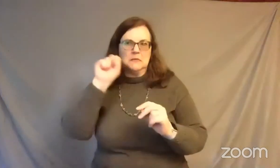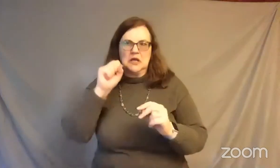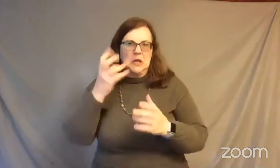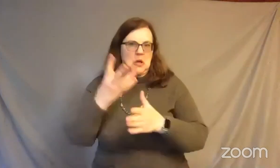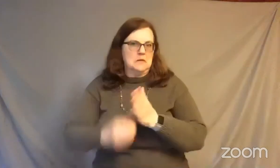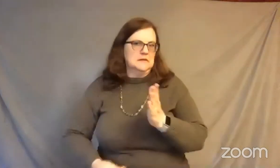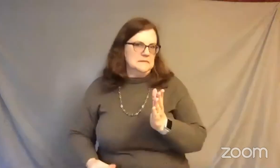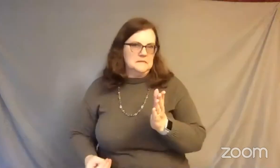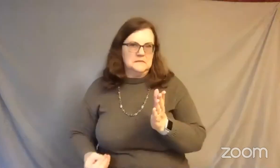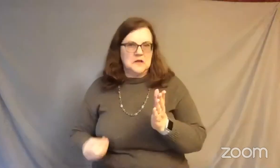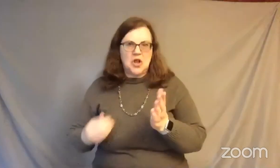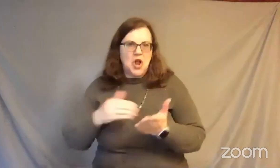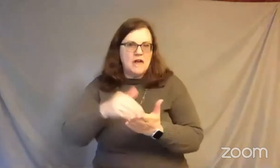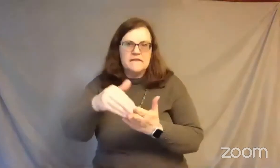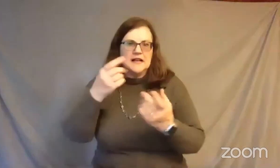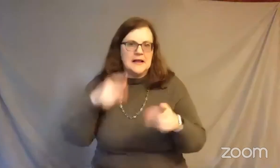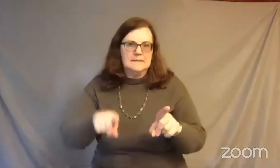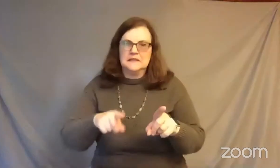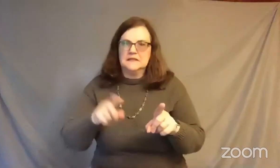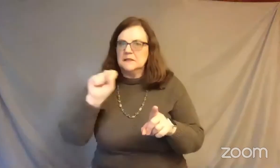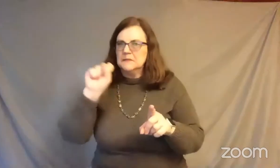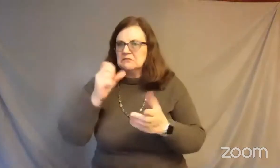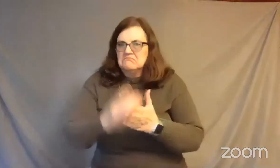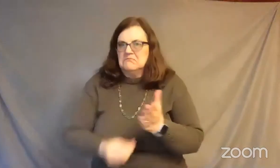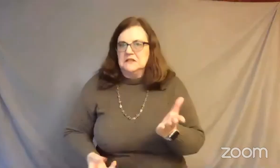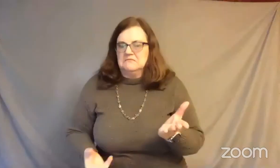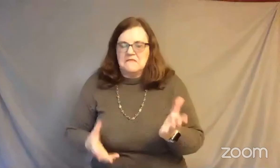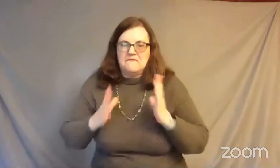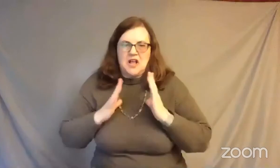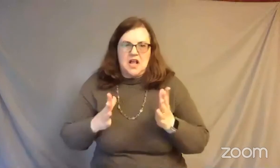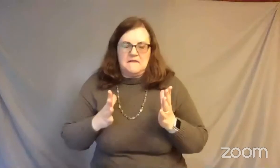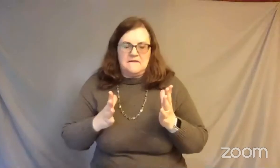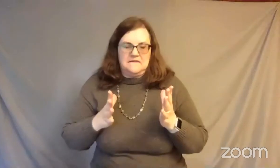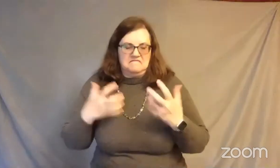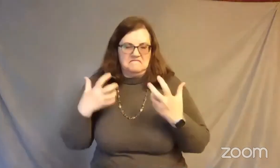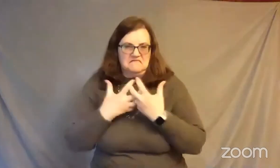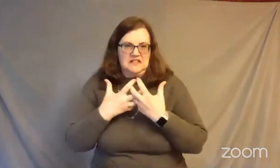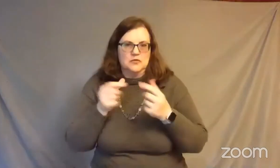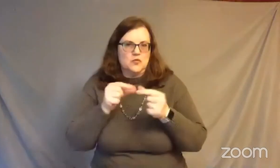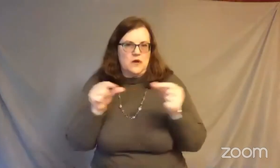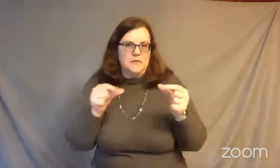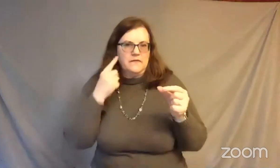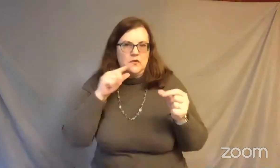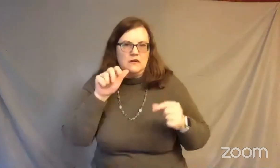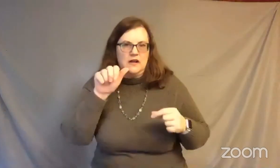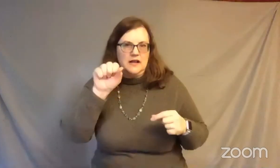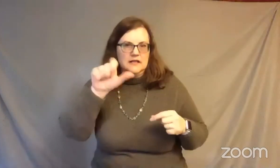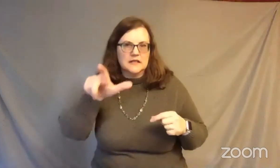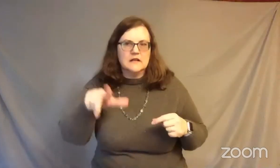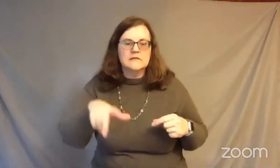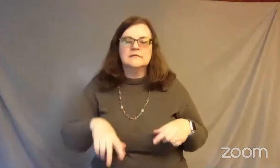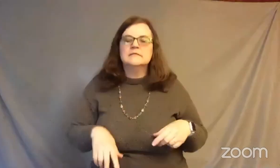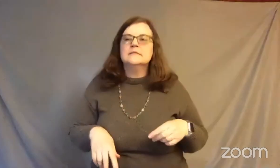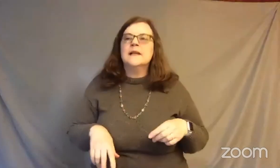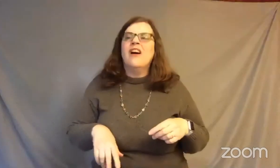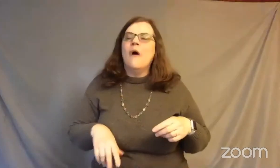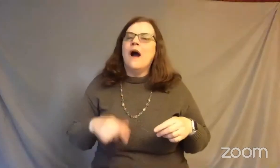ASL acquiring children, ASL does not require a subject often. It's a language that drops the subject.